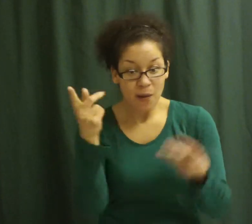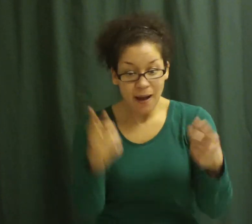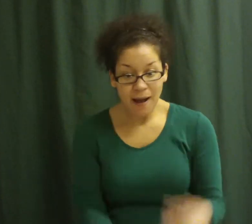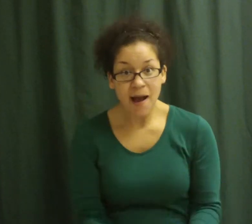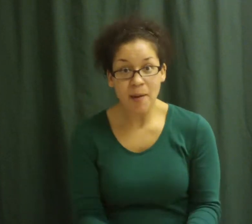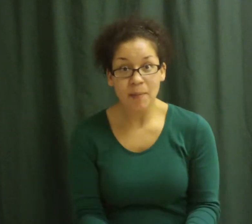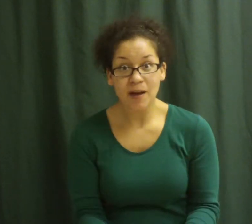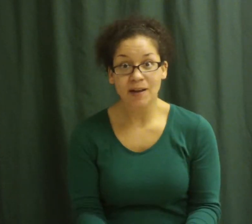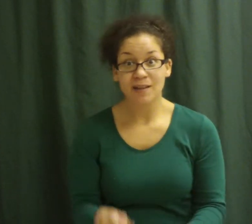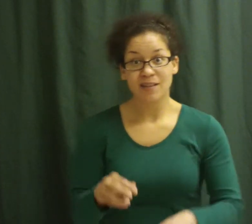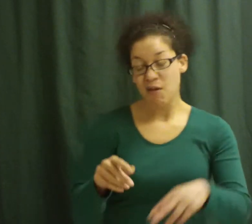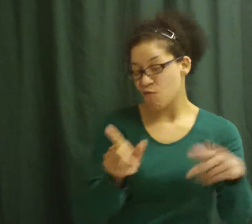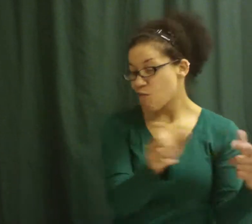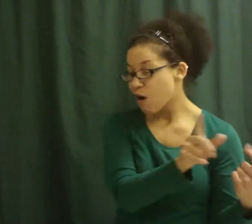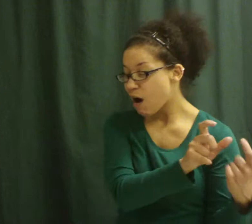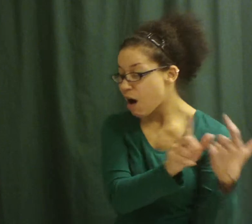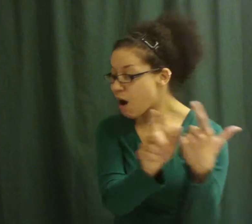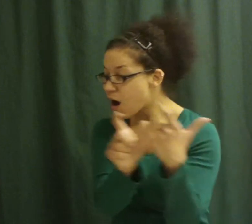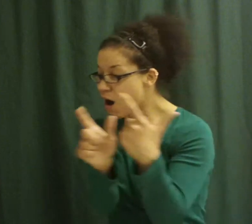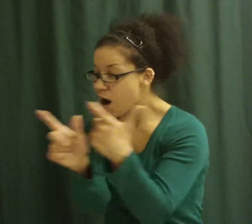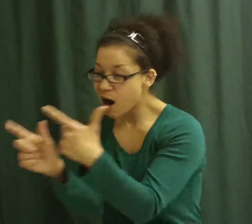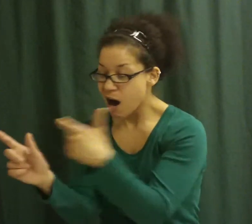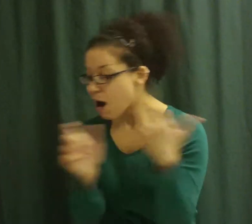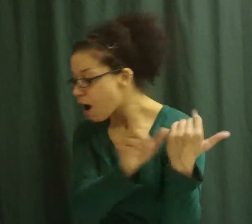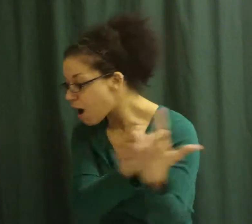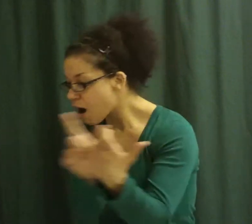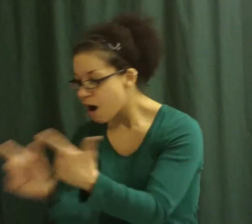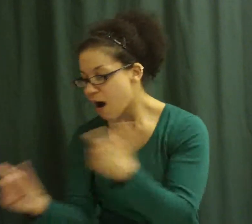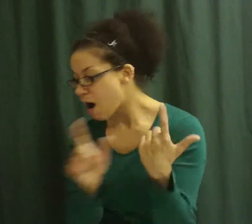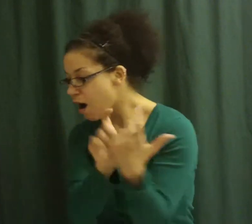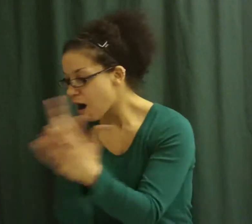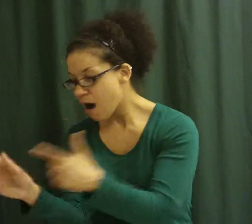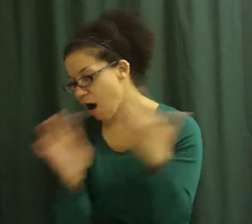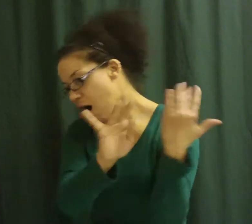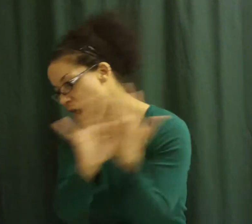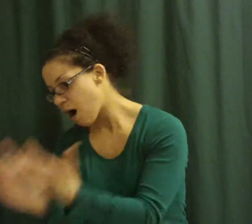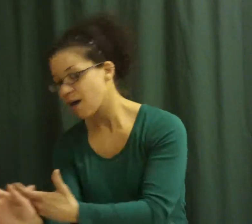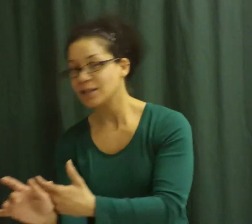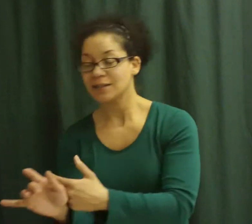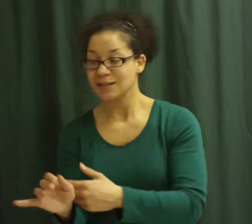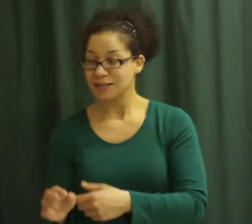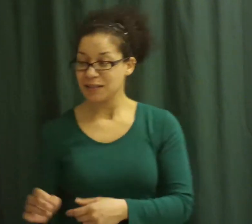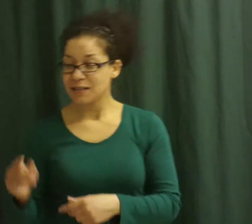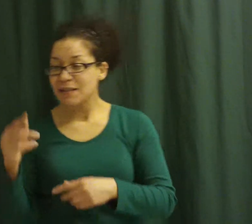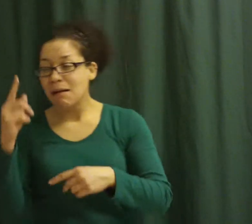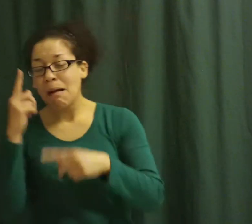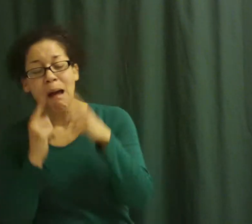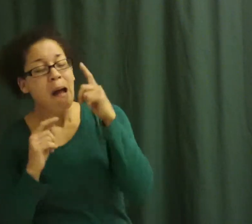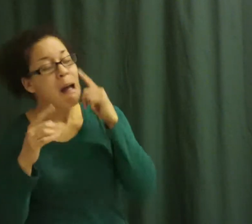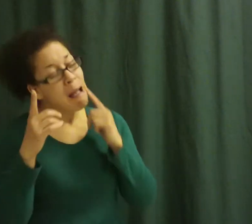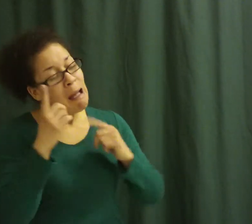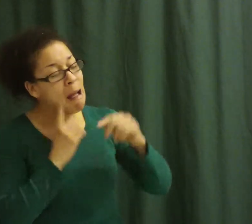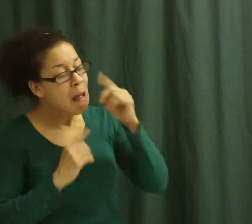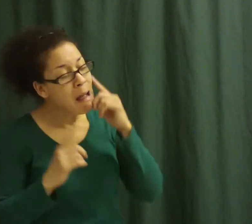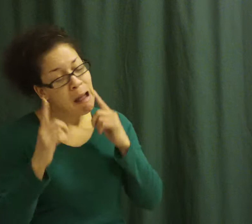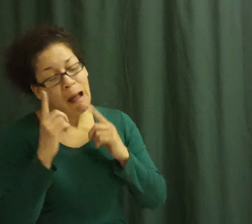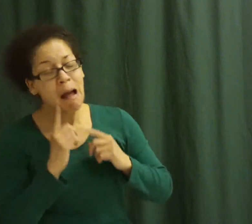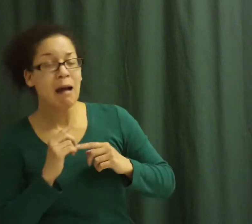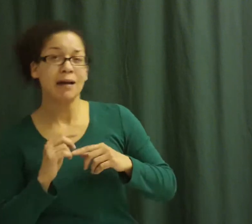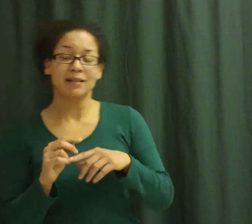stones. There was more and more yelling and more crying. It